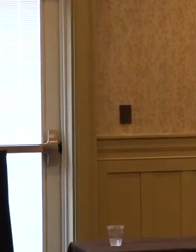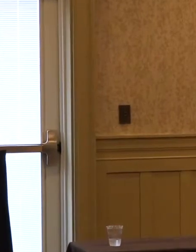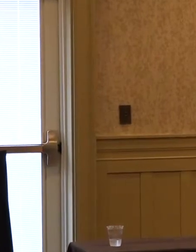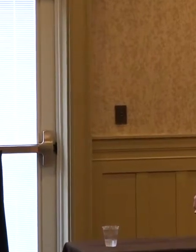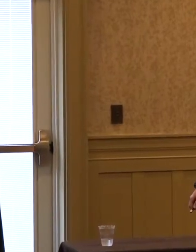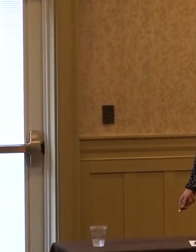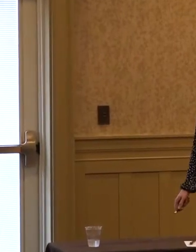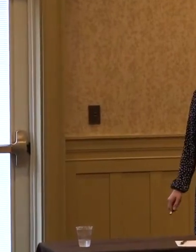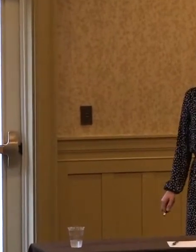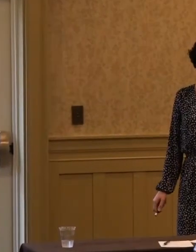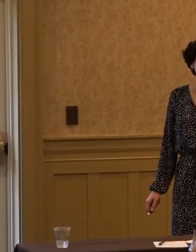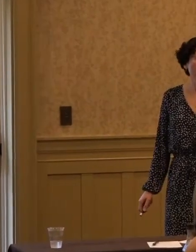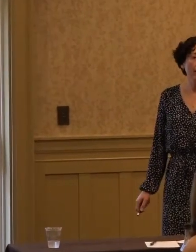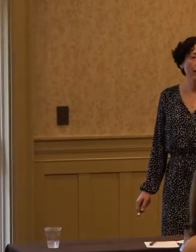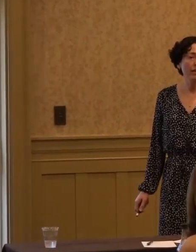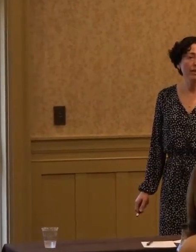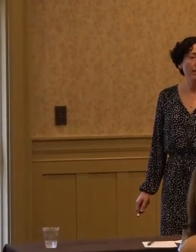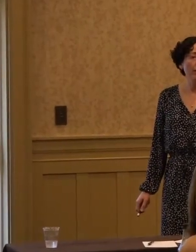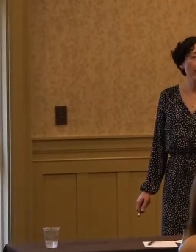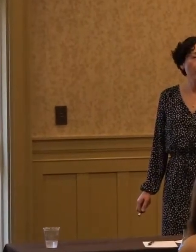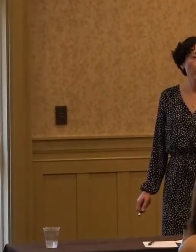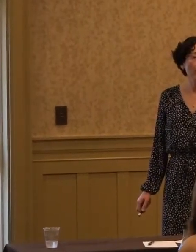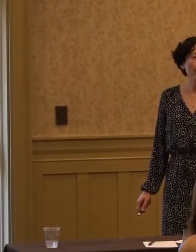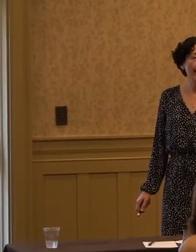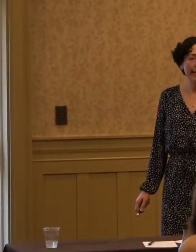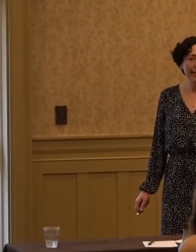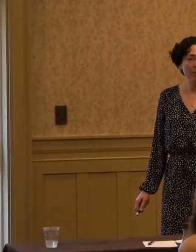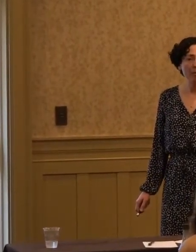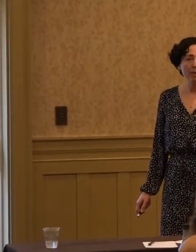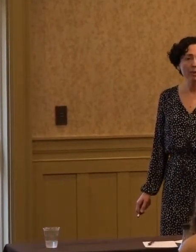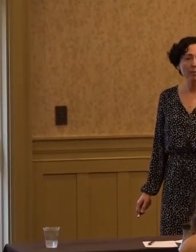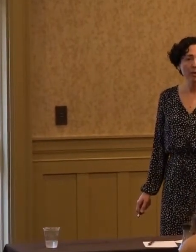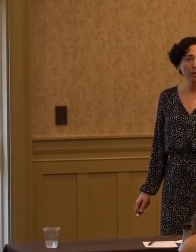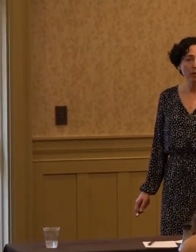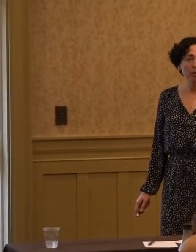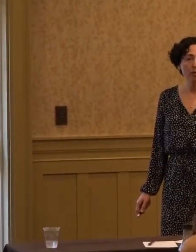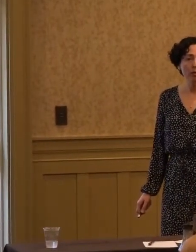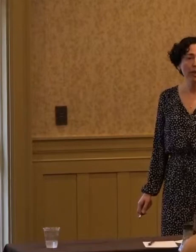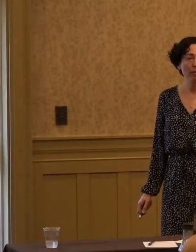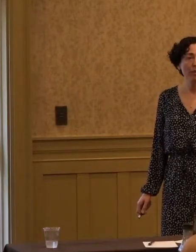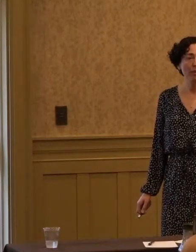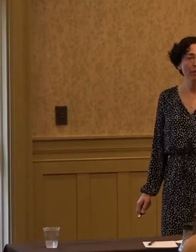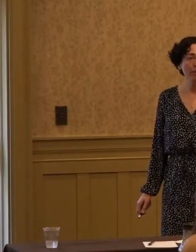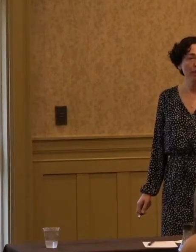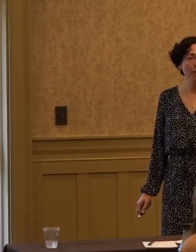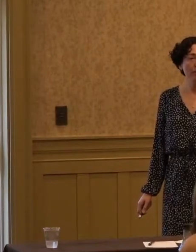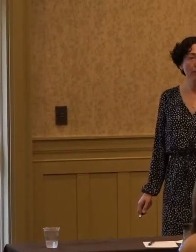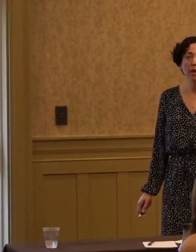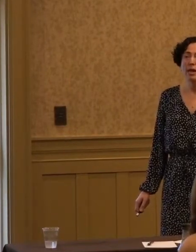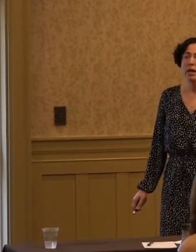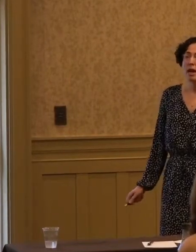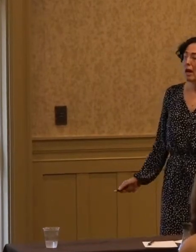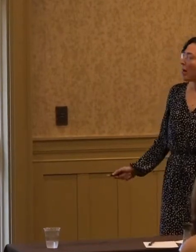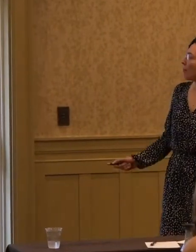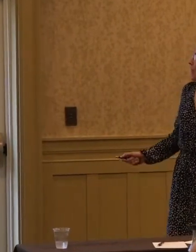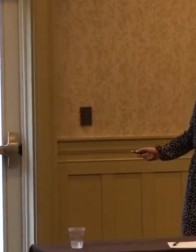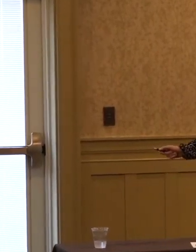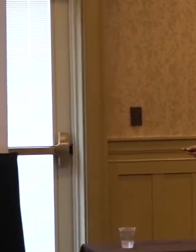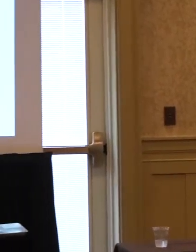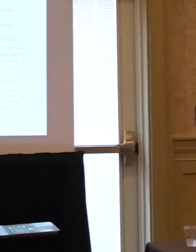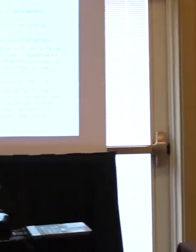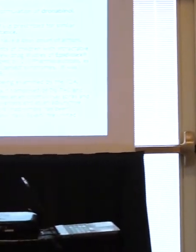codeine. Yeah, or like Lyrica, which is like gabapentin, but a stronger version of gabapentin. So, yeah,